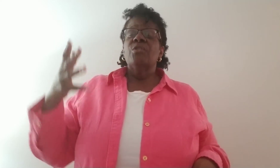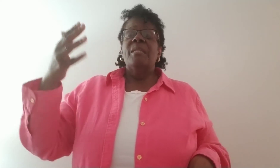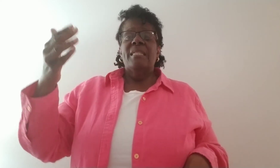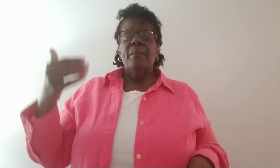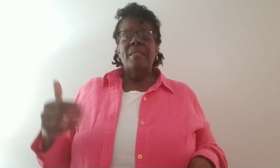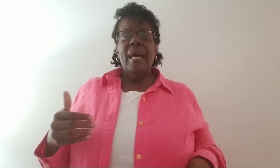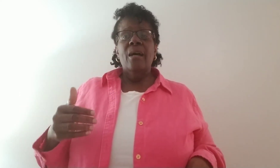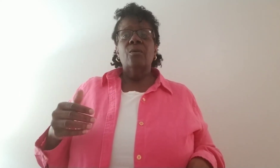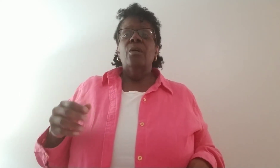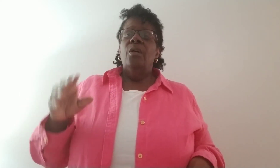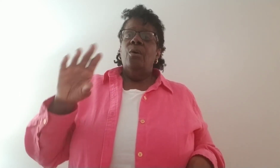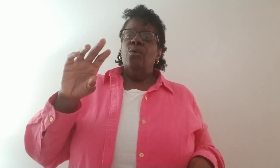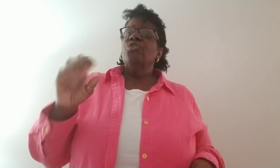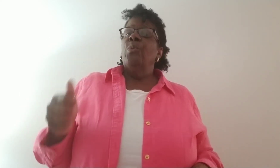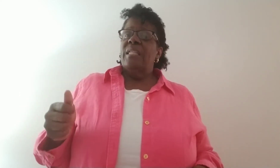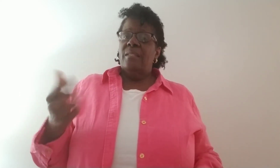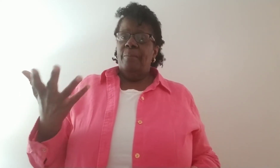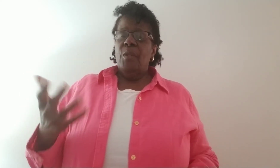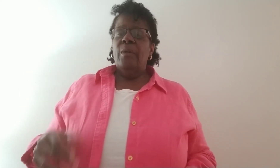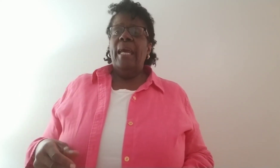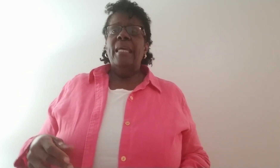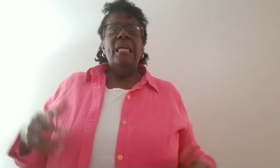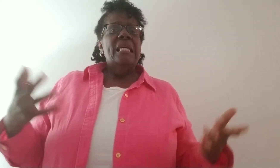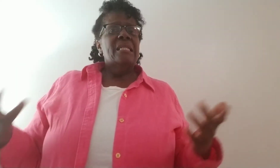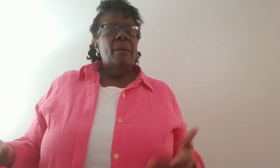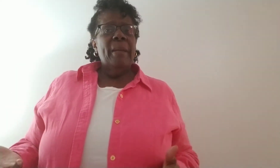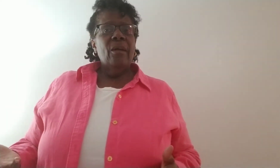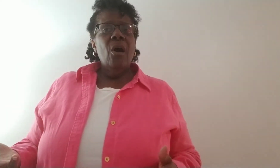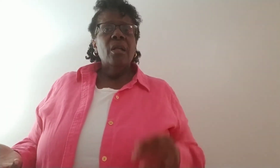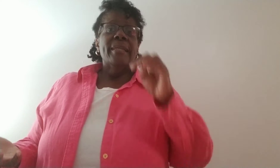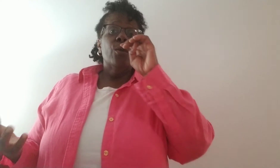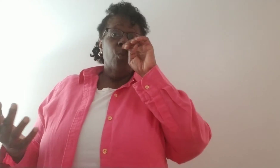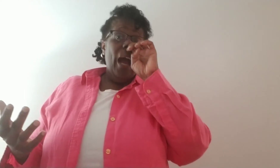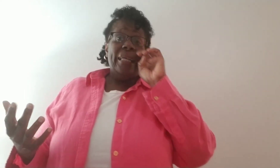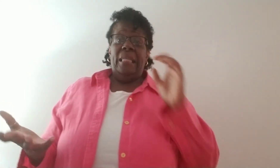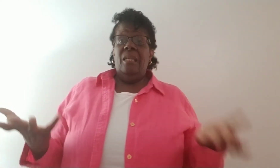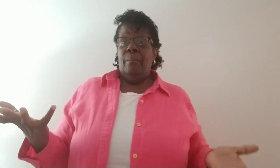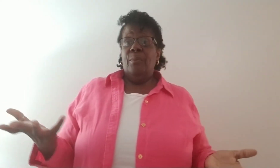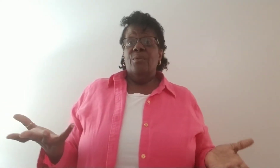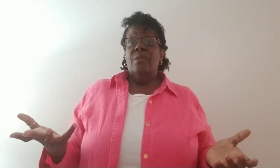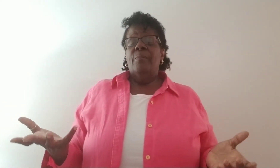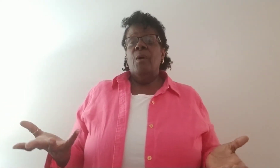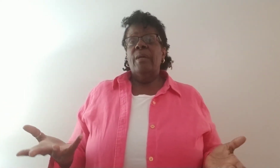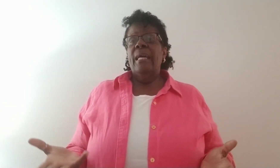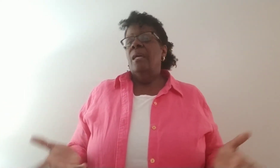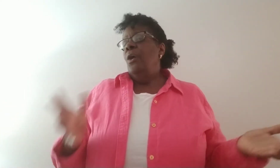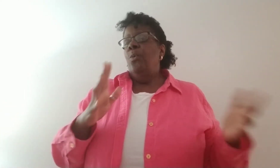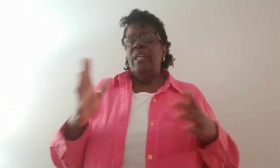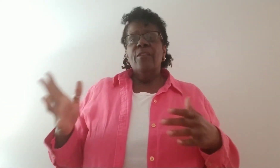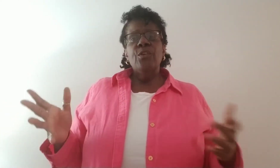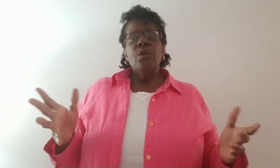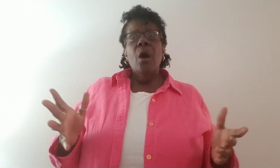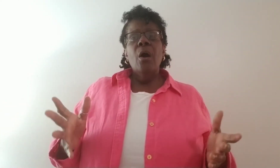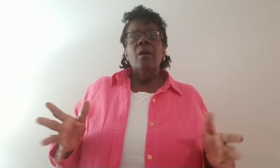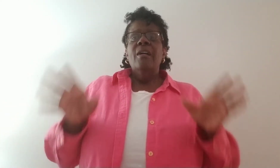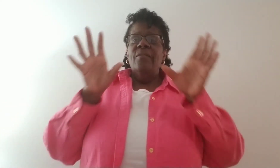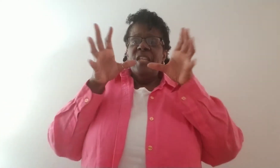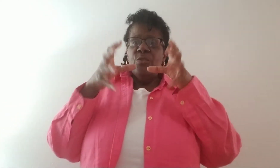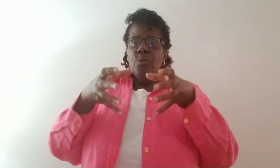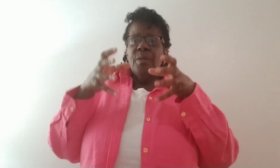step down or twist, okay? Some may call it rocking numbers, okay? Whatever you call, this group of